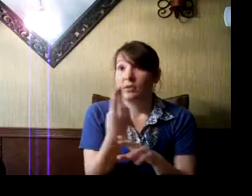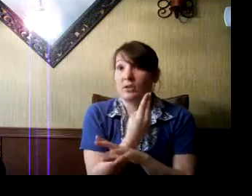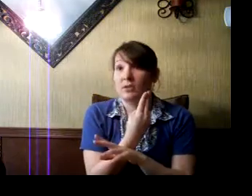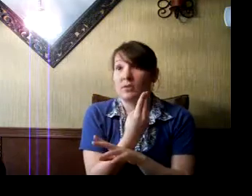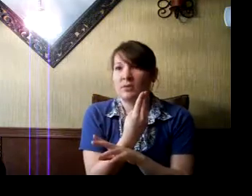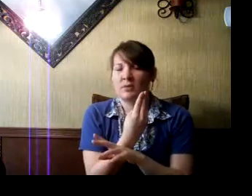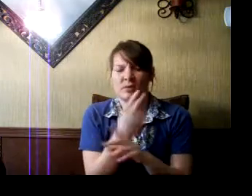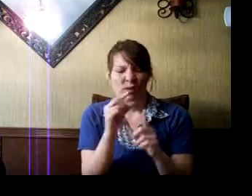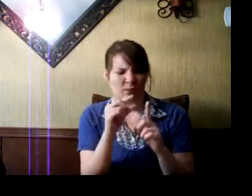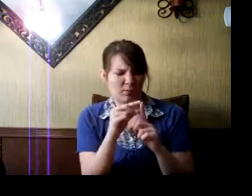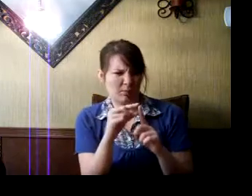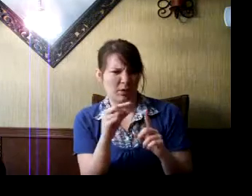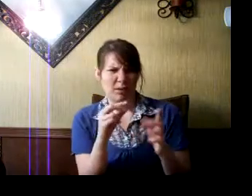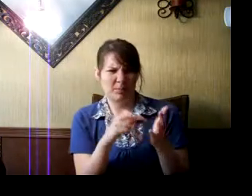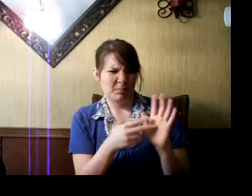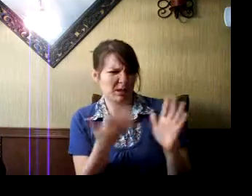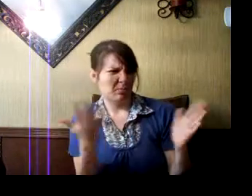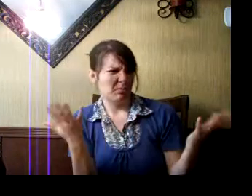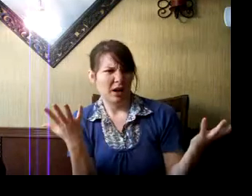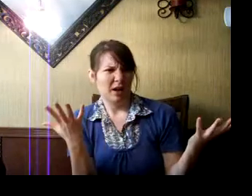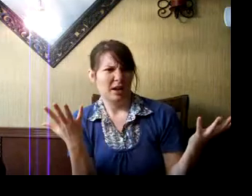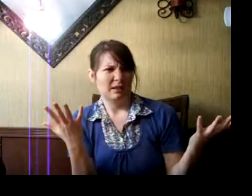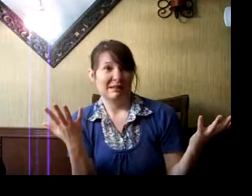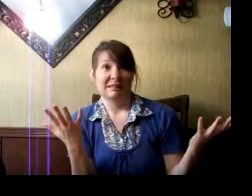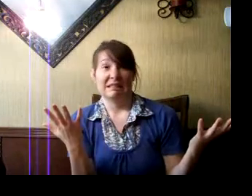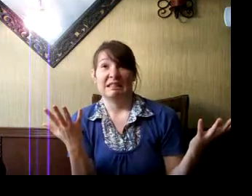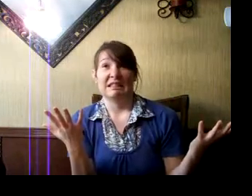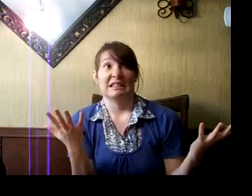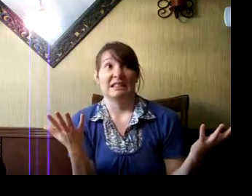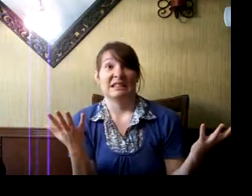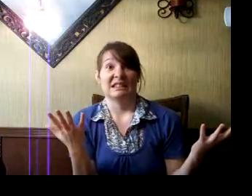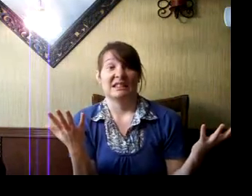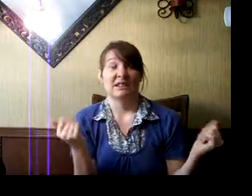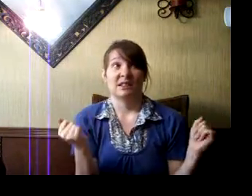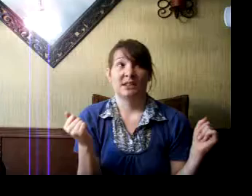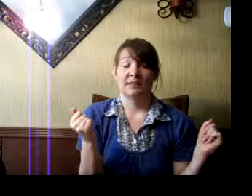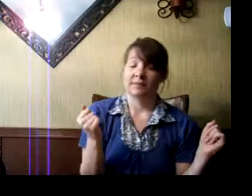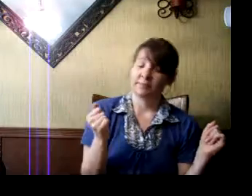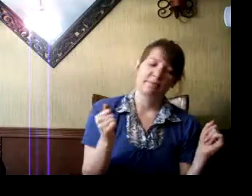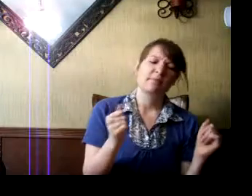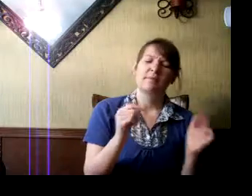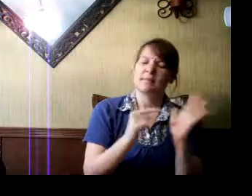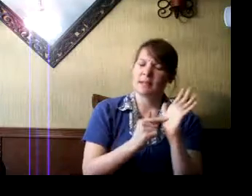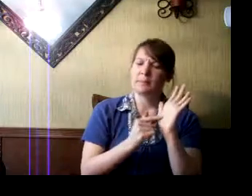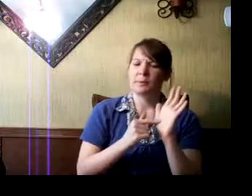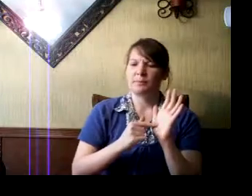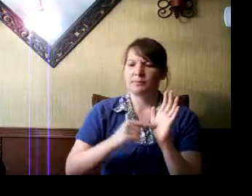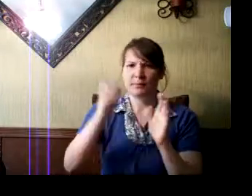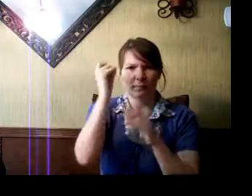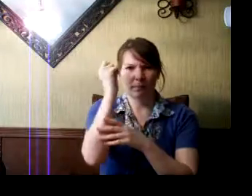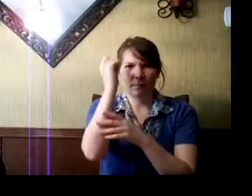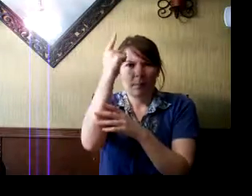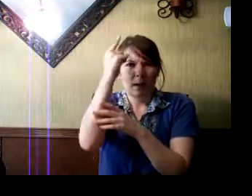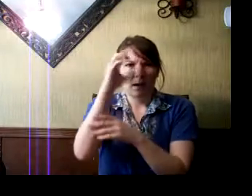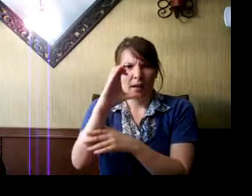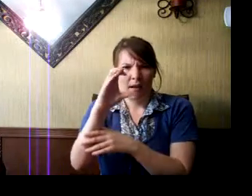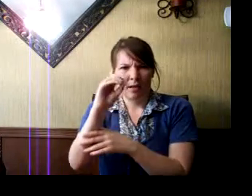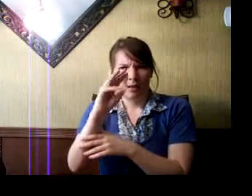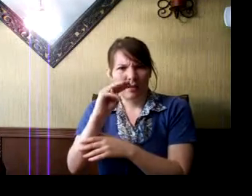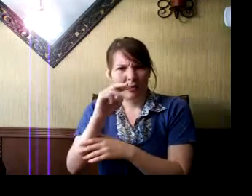does comprehension mean? What does comprehension mean? What is cognition? What is thinking? What is reasoning? We use this kind